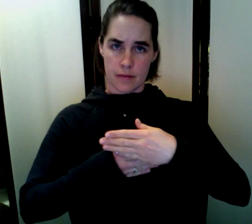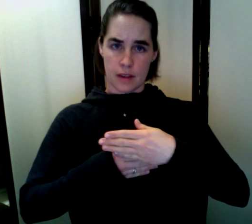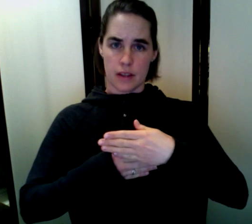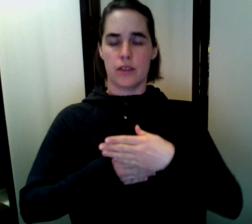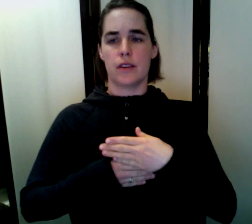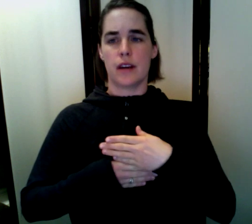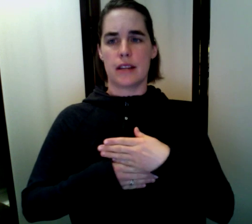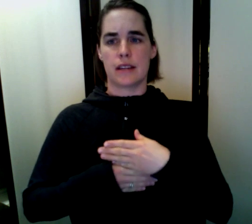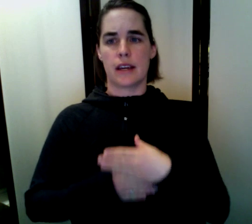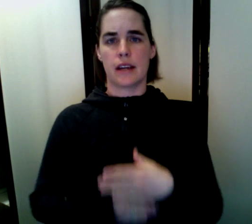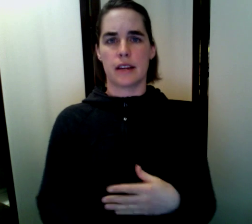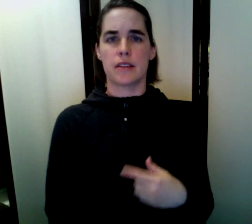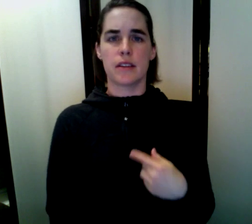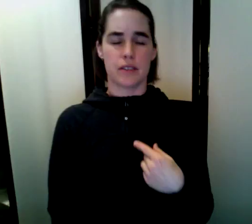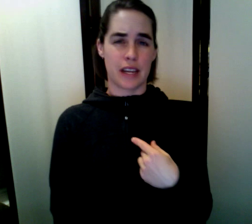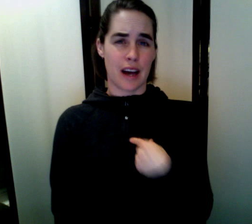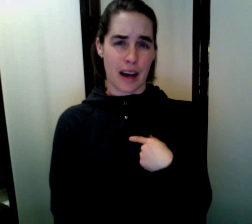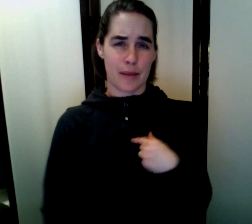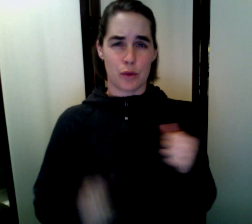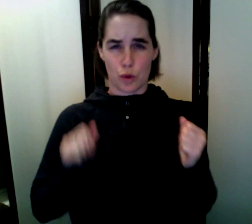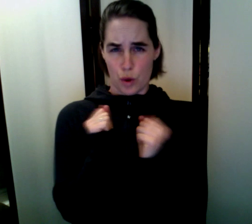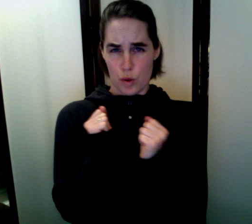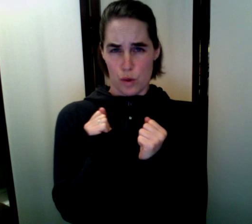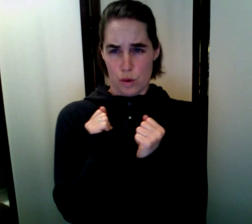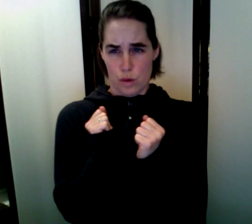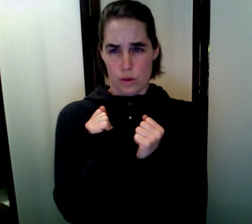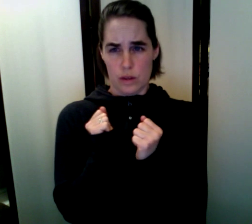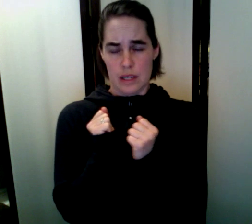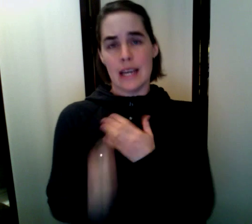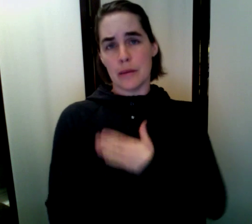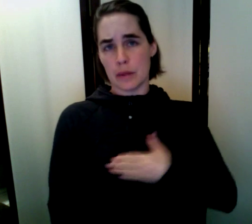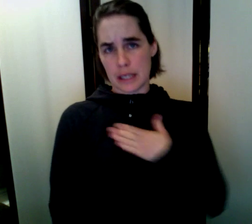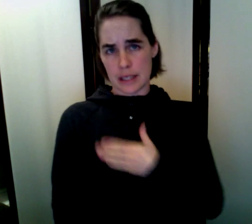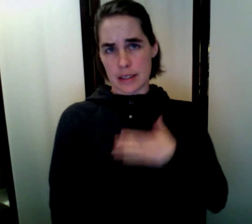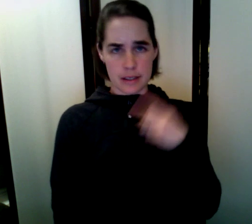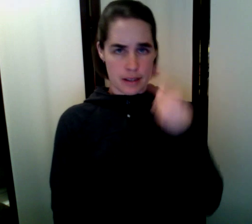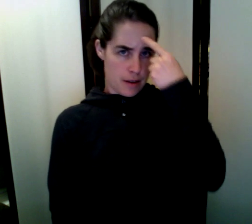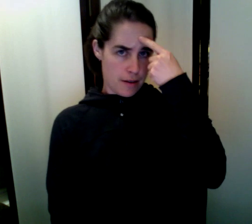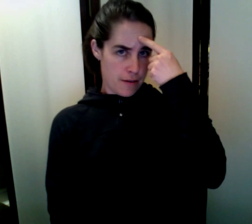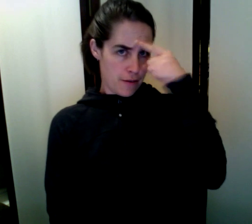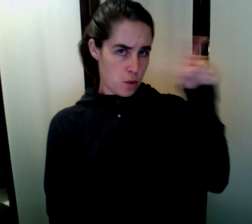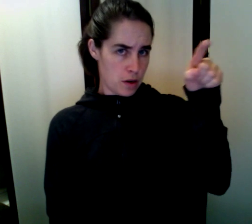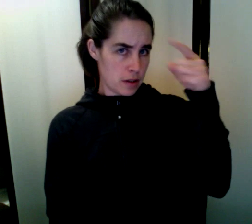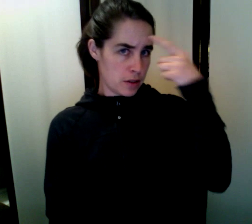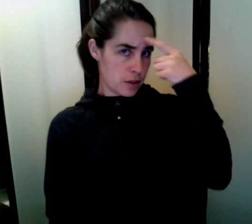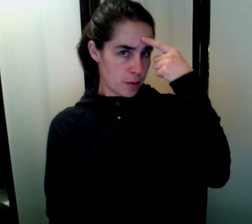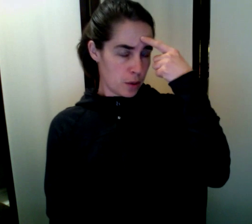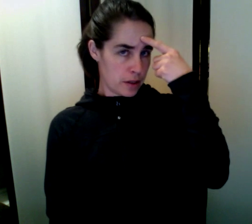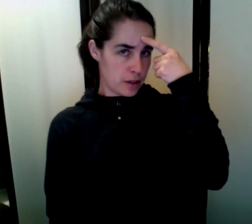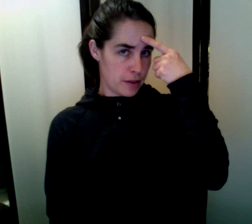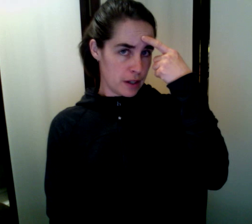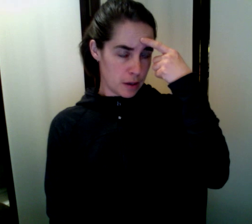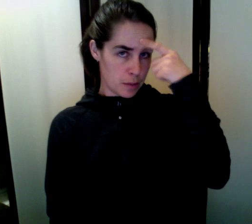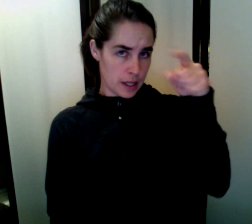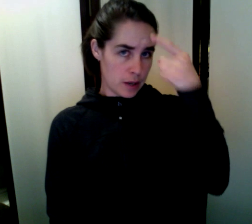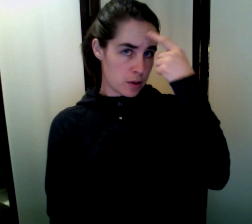so they're asking, they're saying, I'm cold, please, for, so for is your finger and pulling it out,